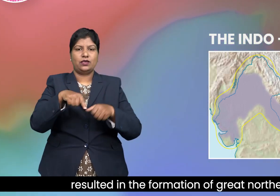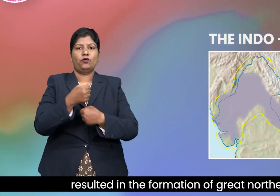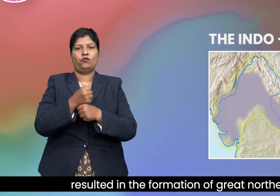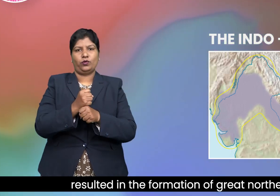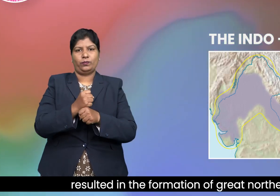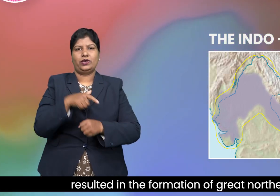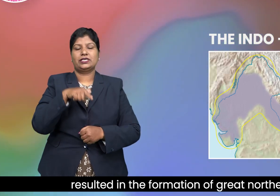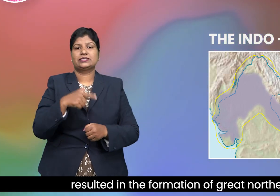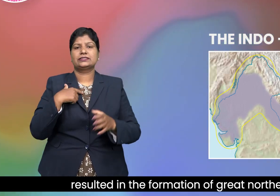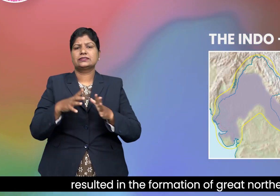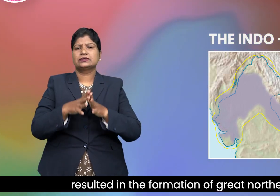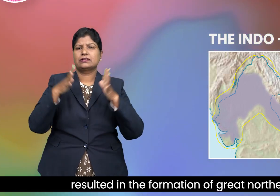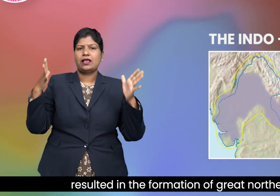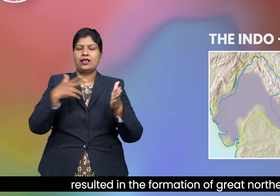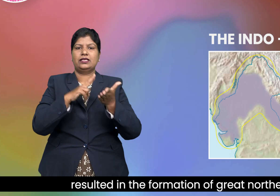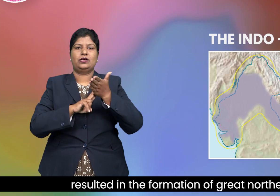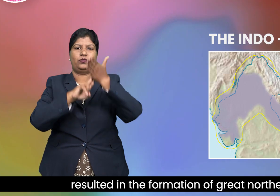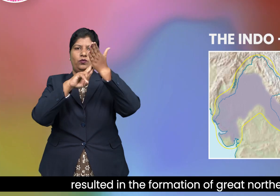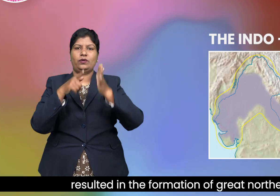Great Northern Plains